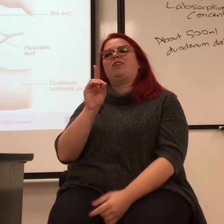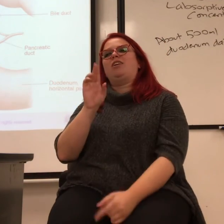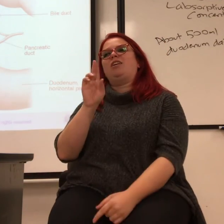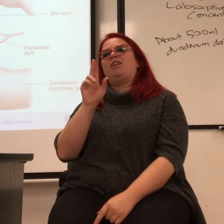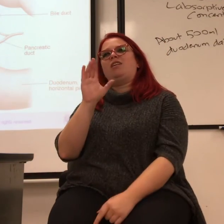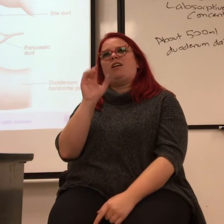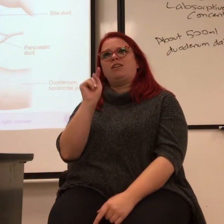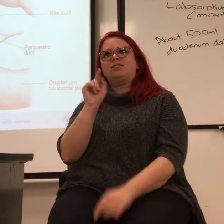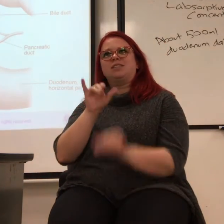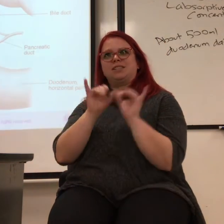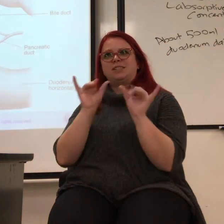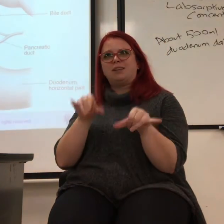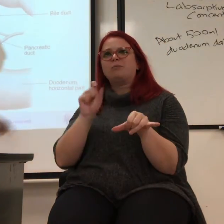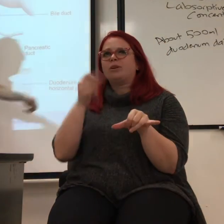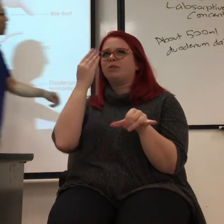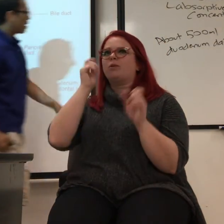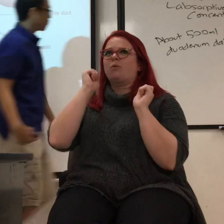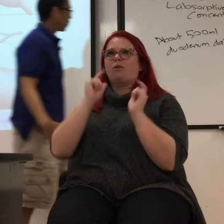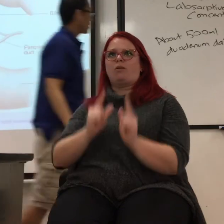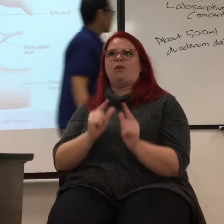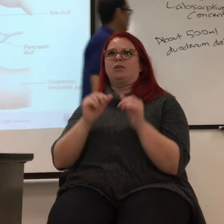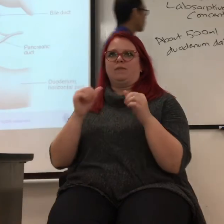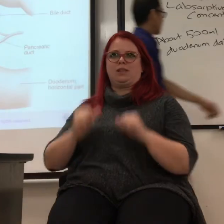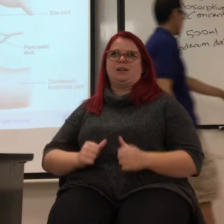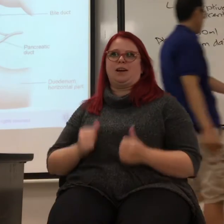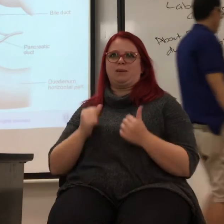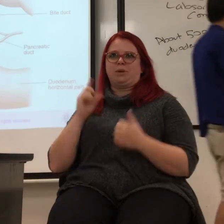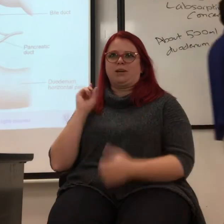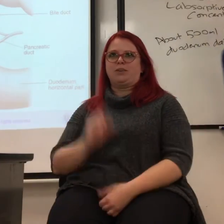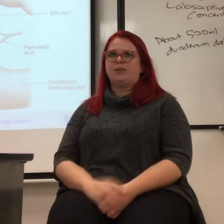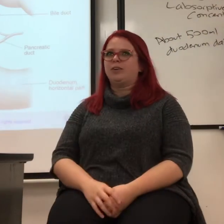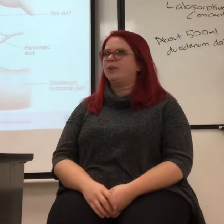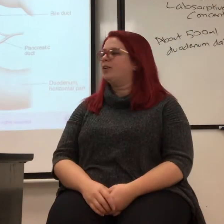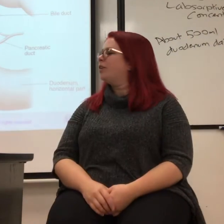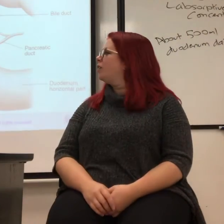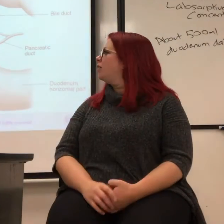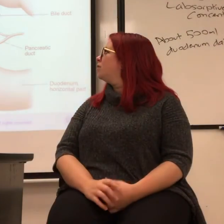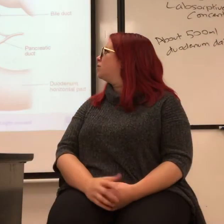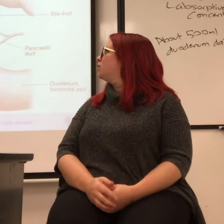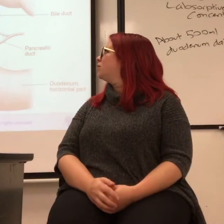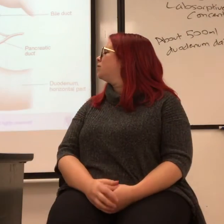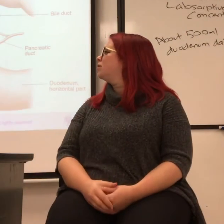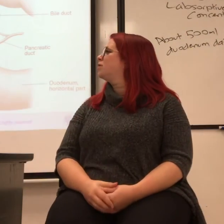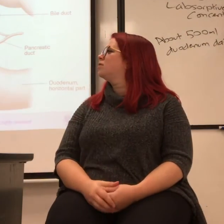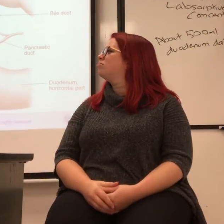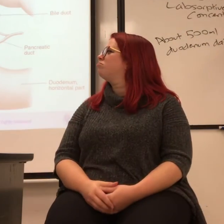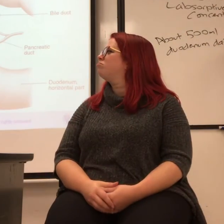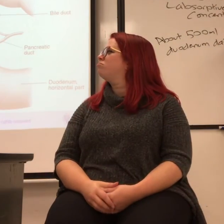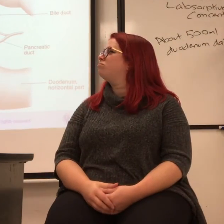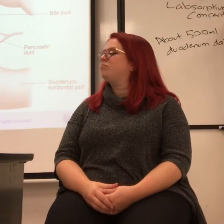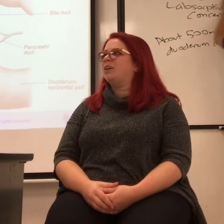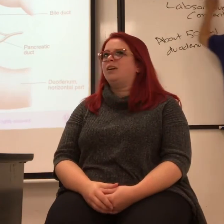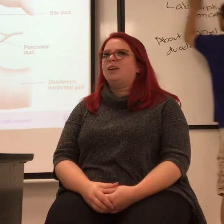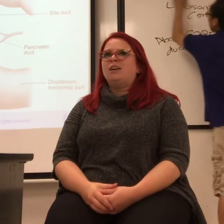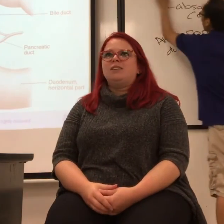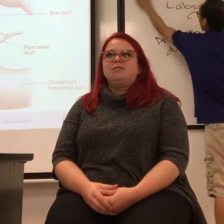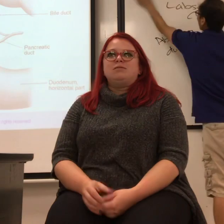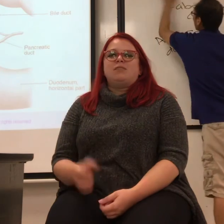You need to know all the anatomy there, so let me outline that for you. What is this? All